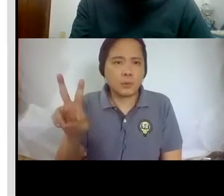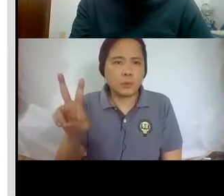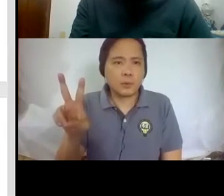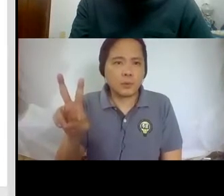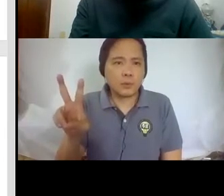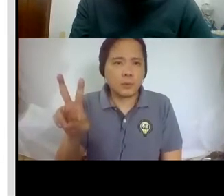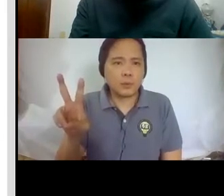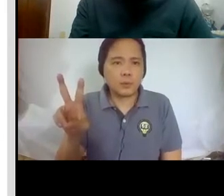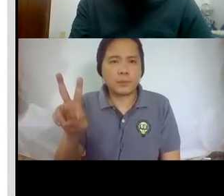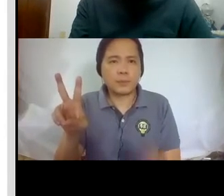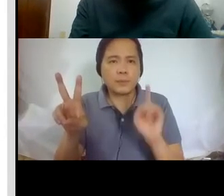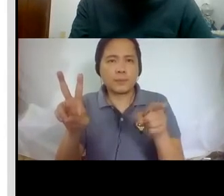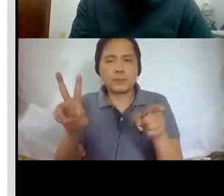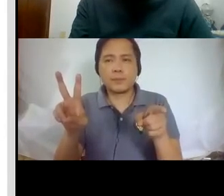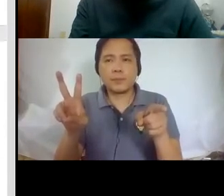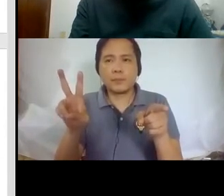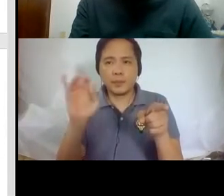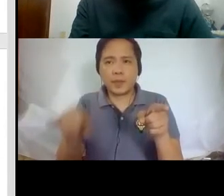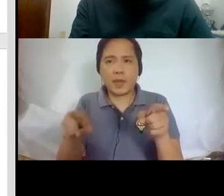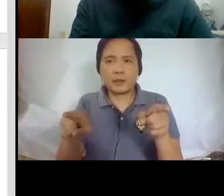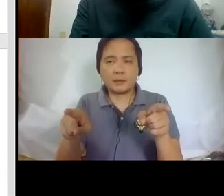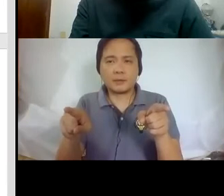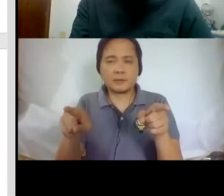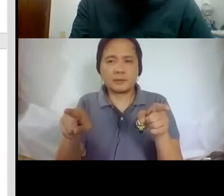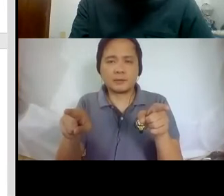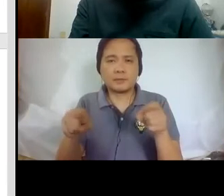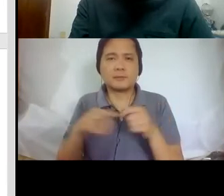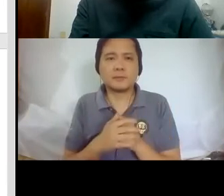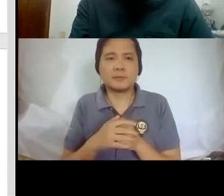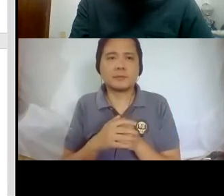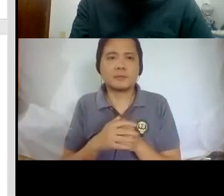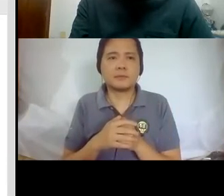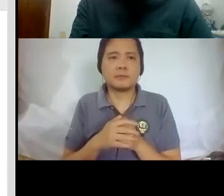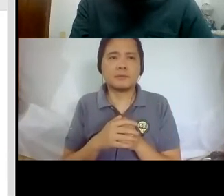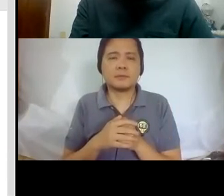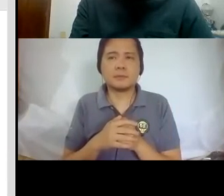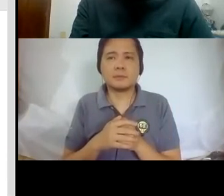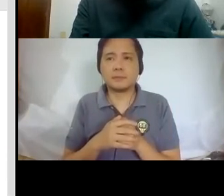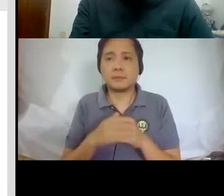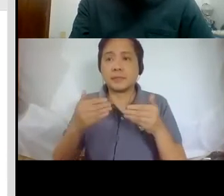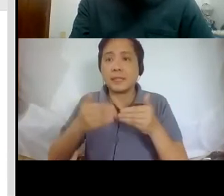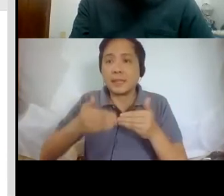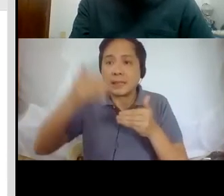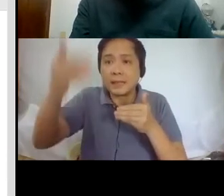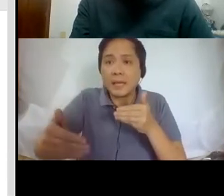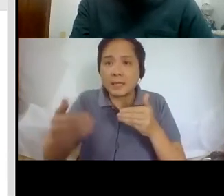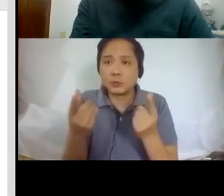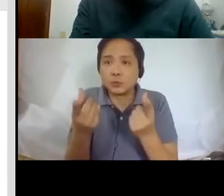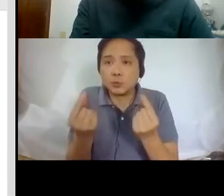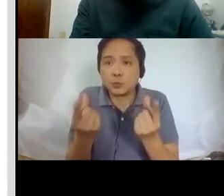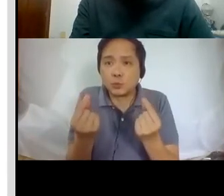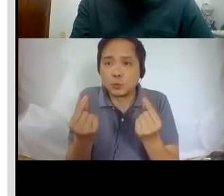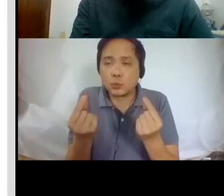Okay. And then the next step will be to organize the hand